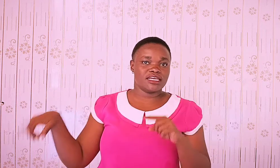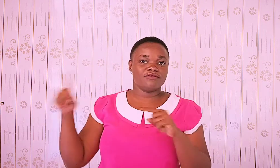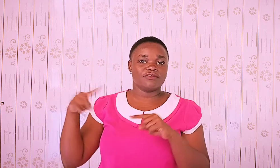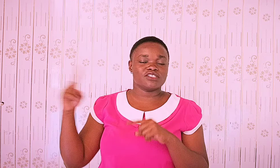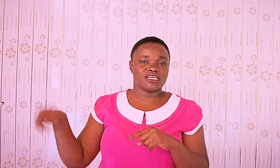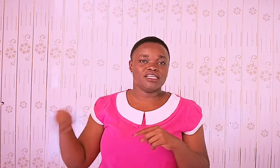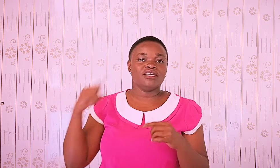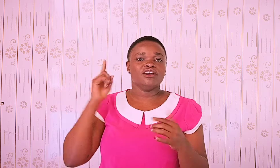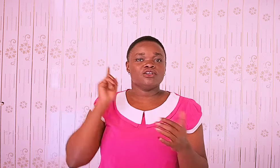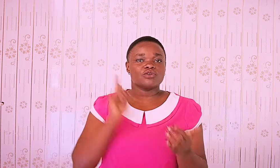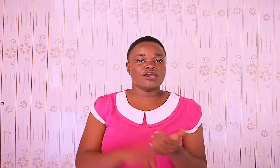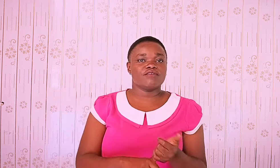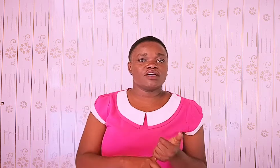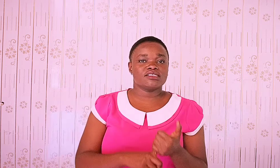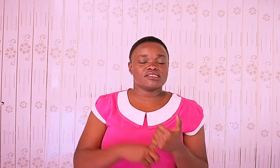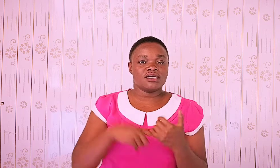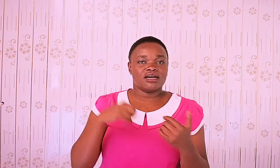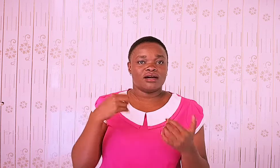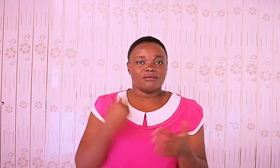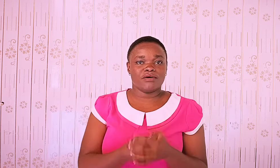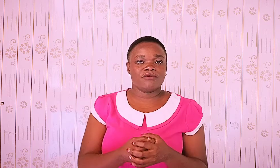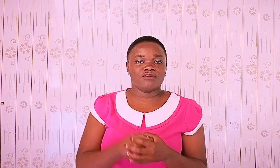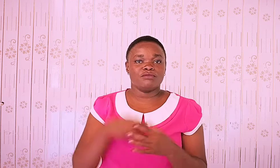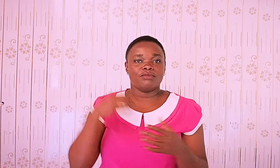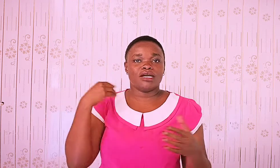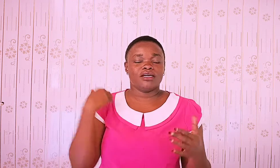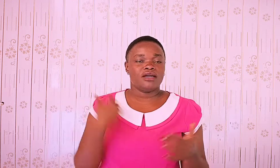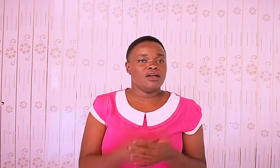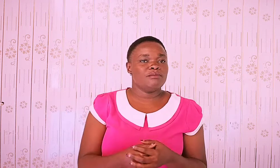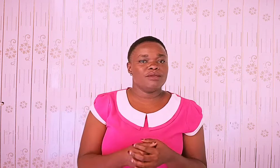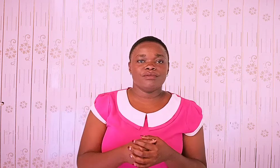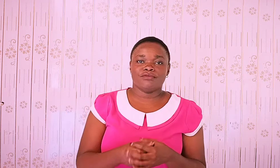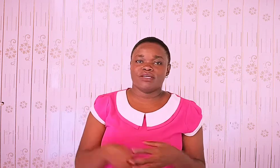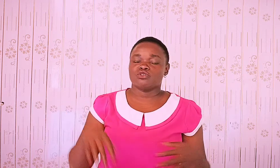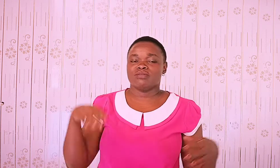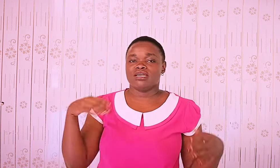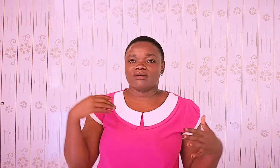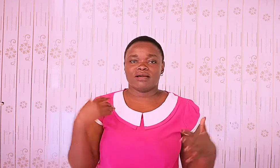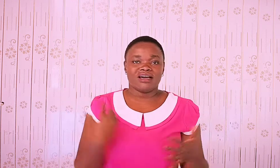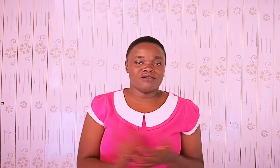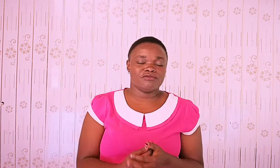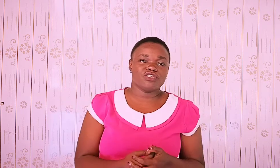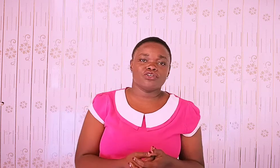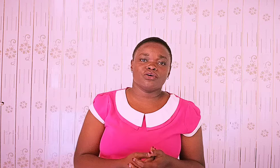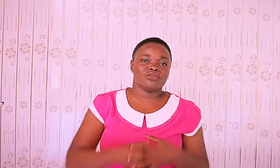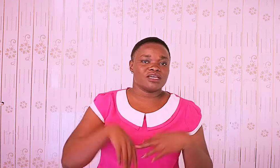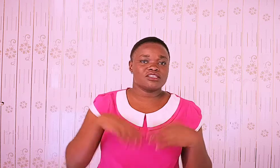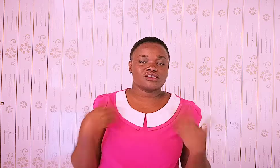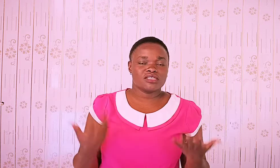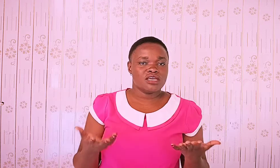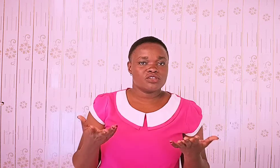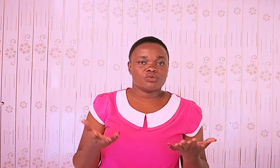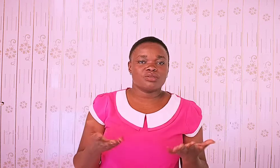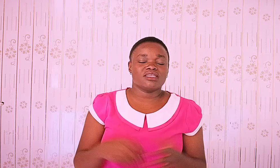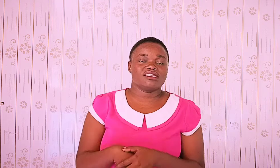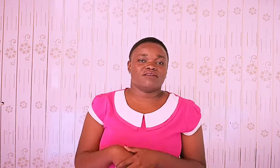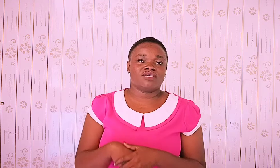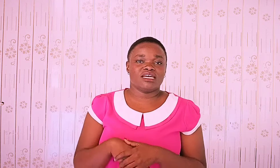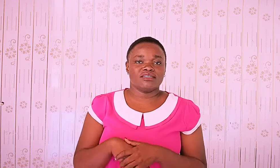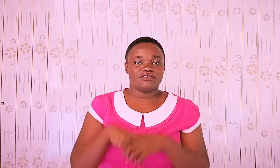1999 59 to give us more feedback. Maybe you want to make a video on that topic that I've done. You